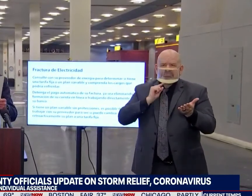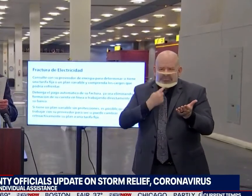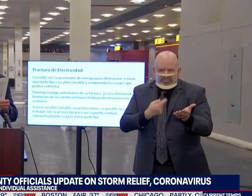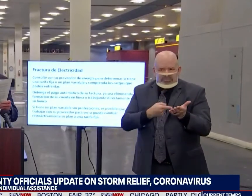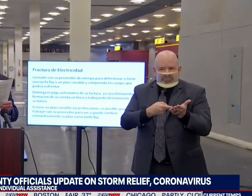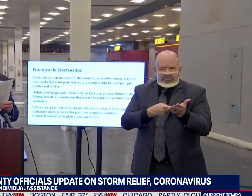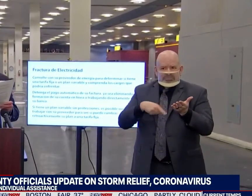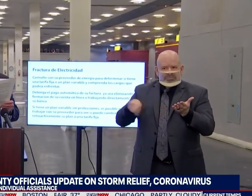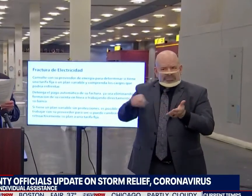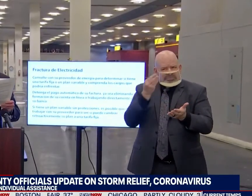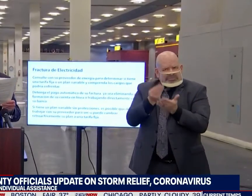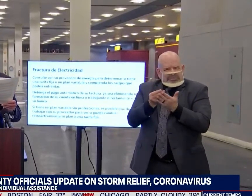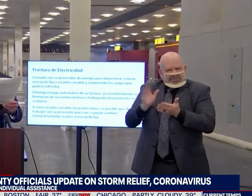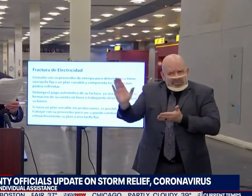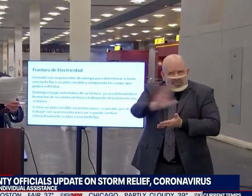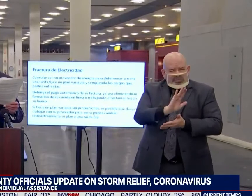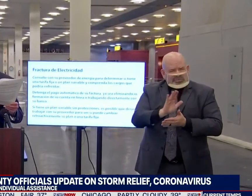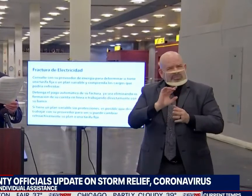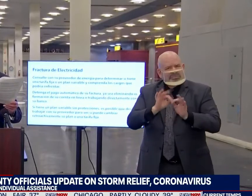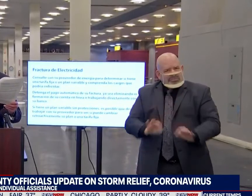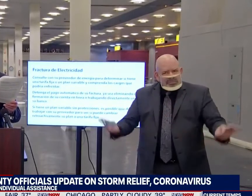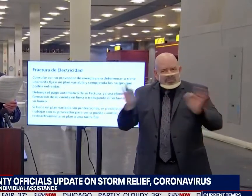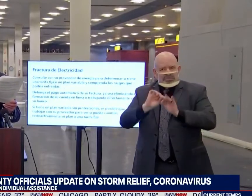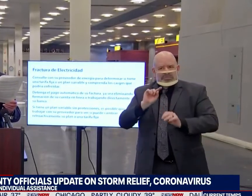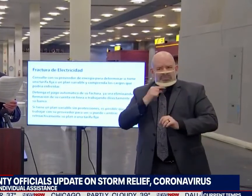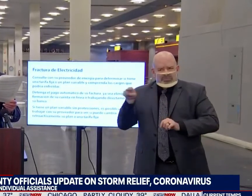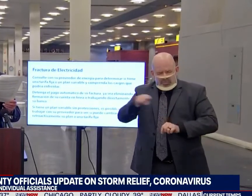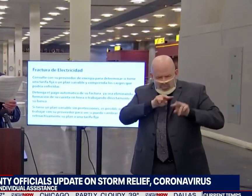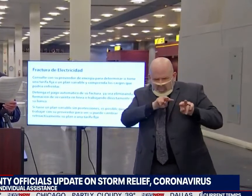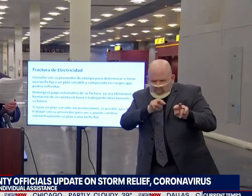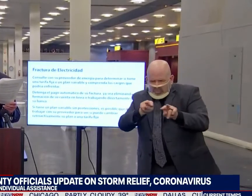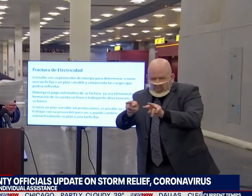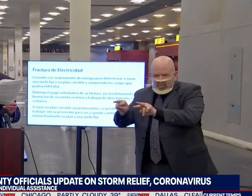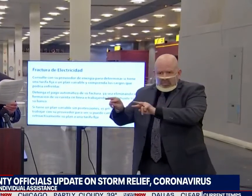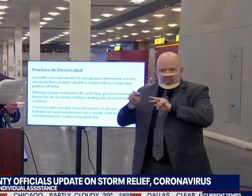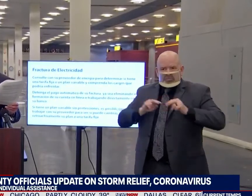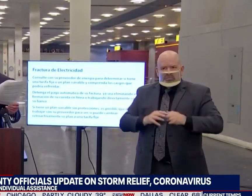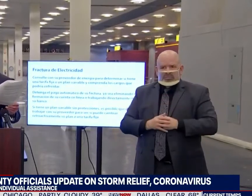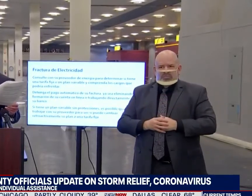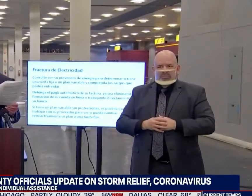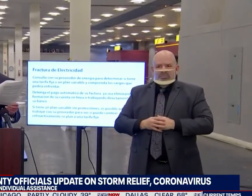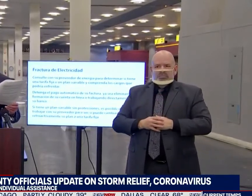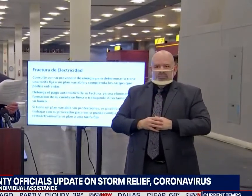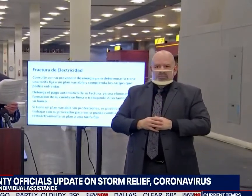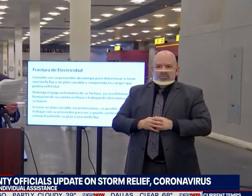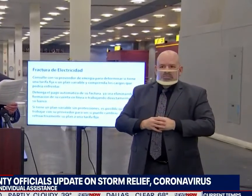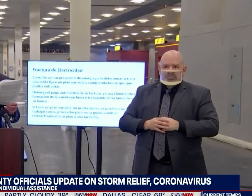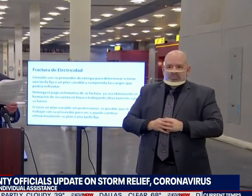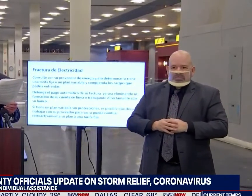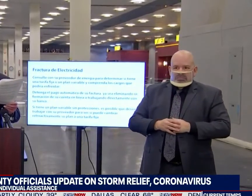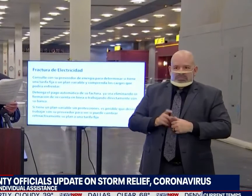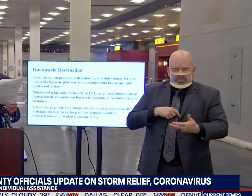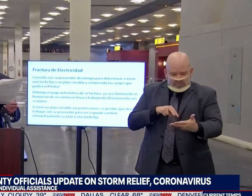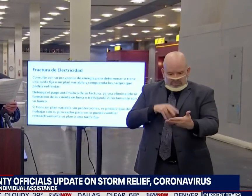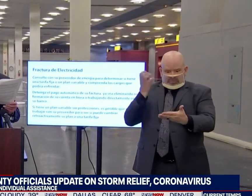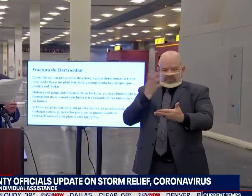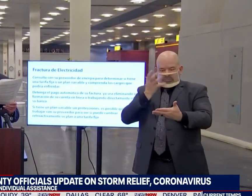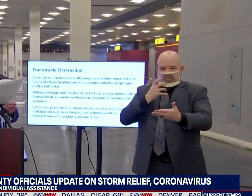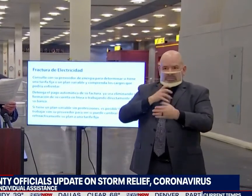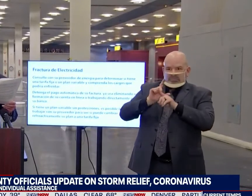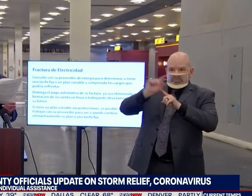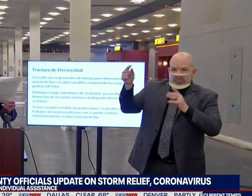Um, now if you need help paying your bills, um, and you can